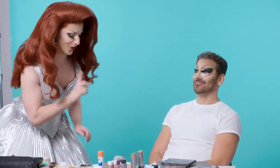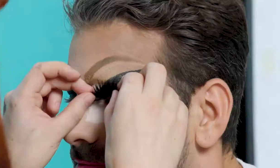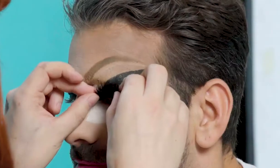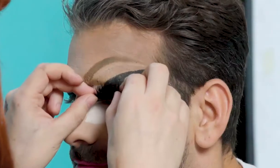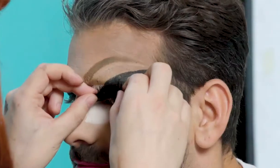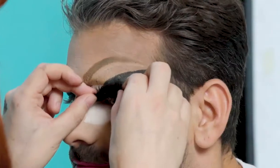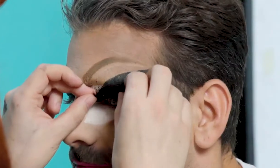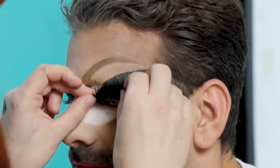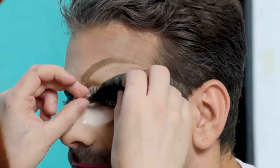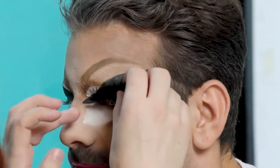one book.